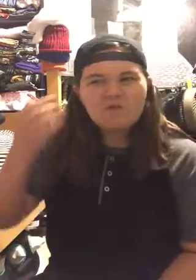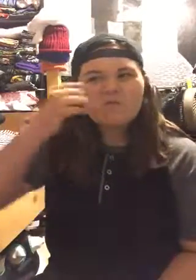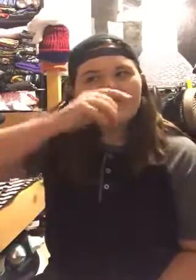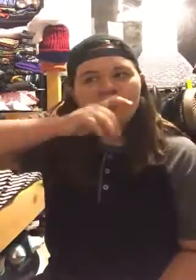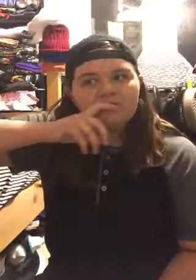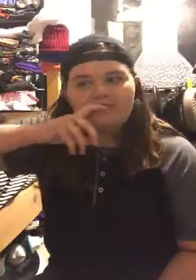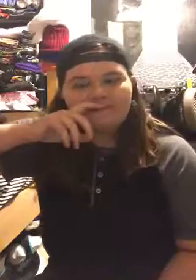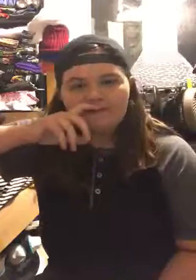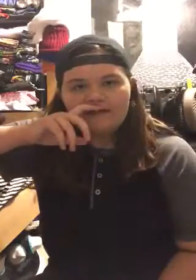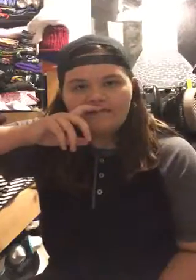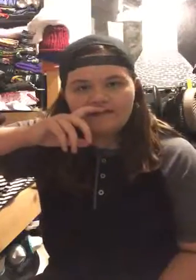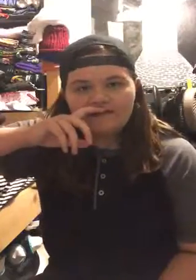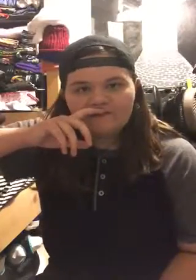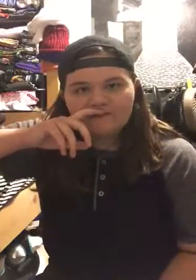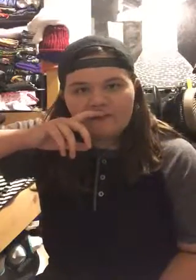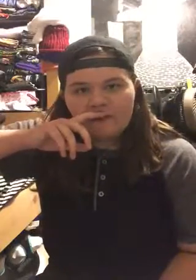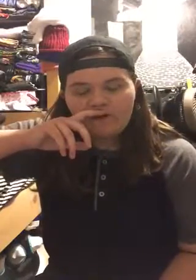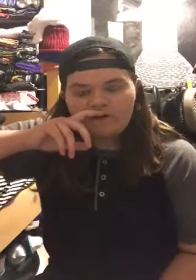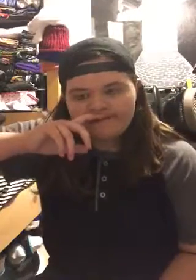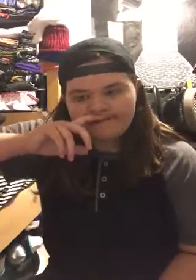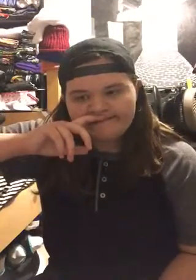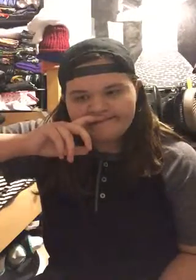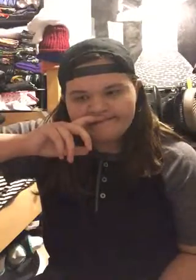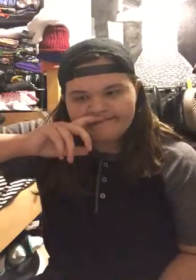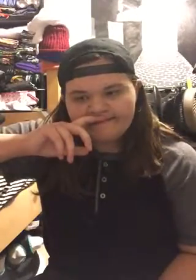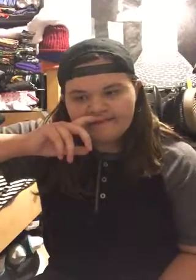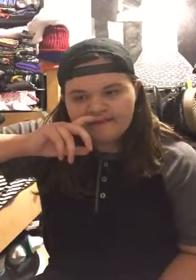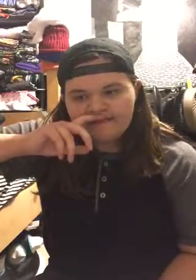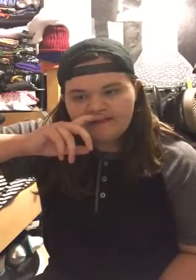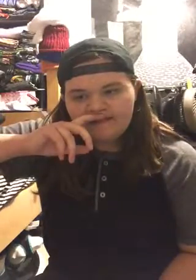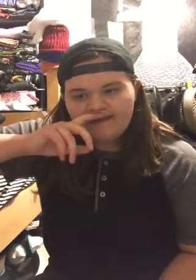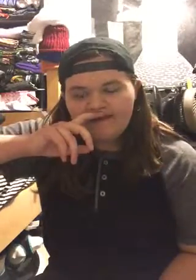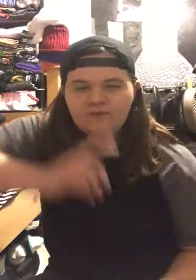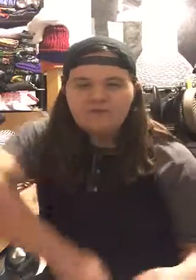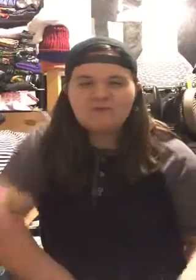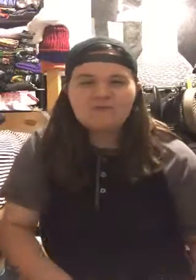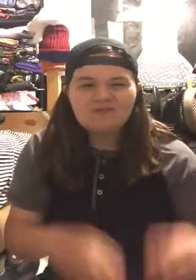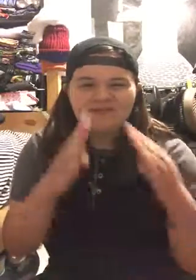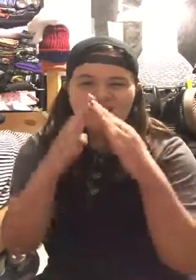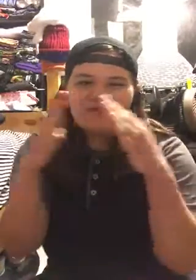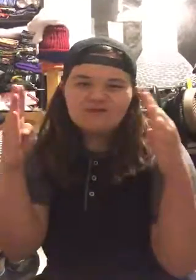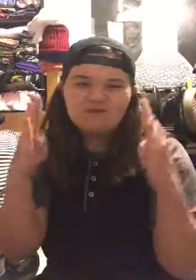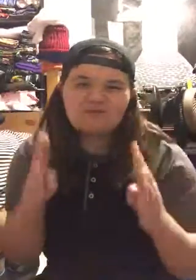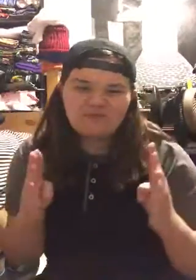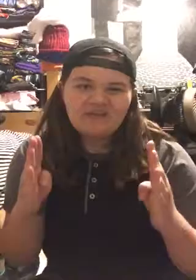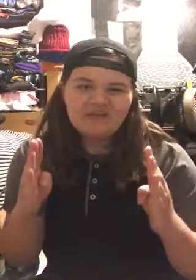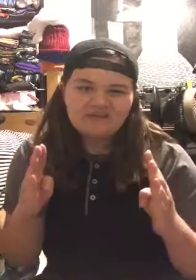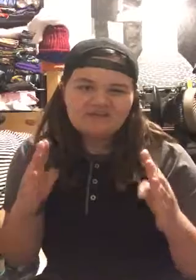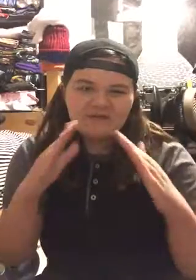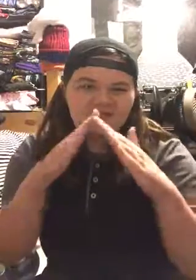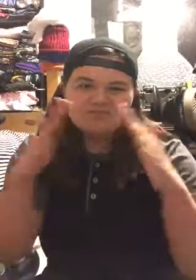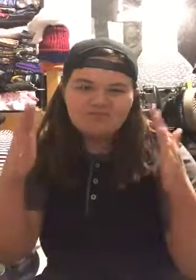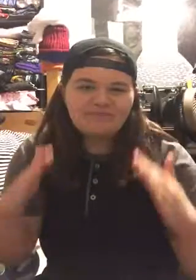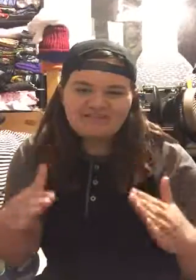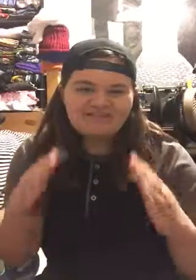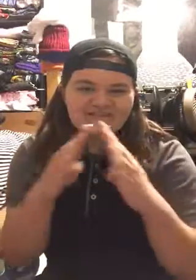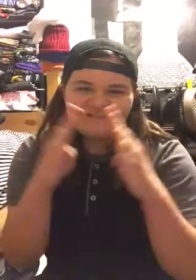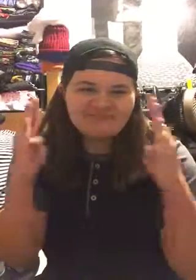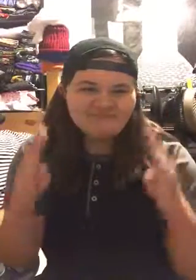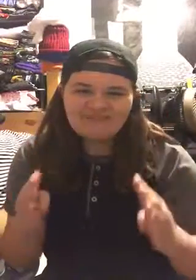But the first way isn't very effective, so I don't know. The first way was just like house, but with B hands, but you basically,